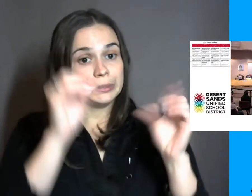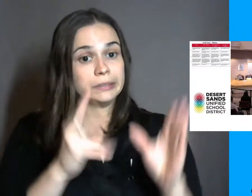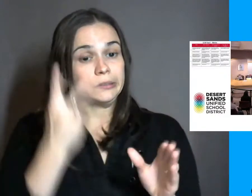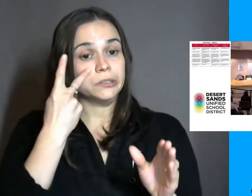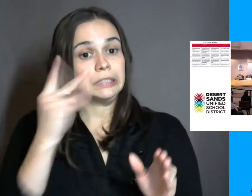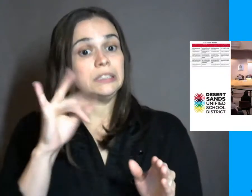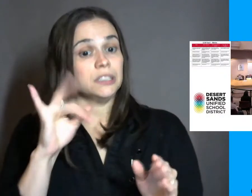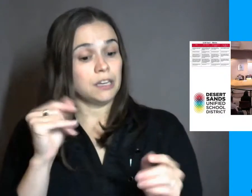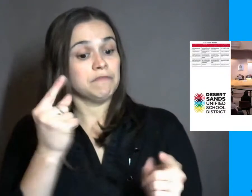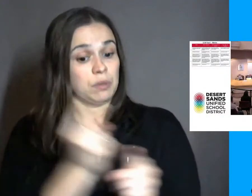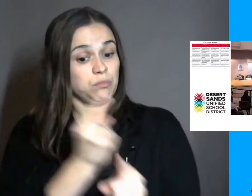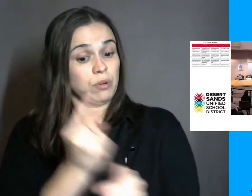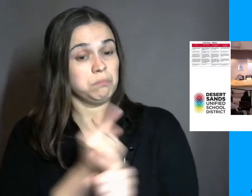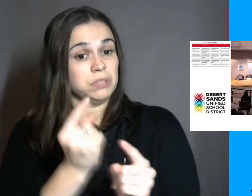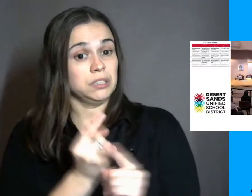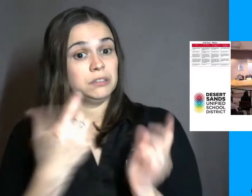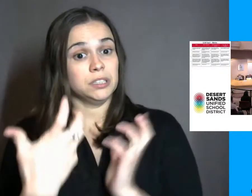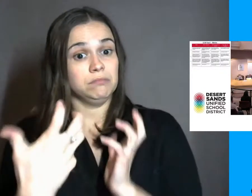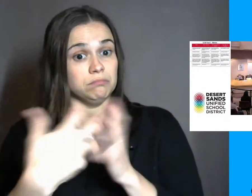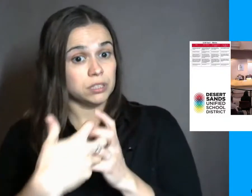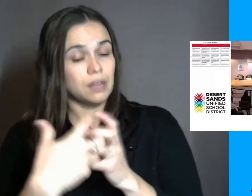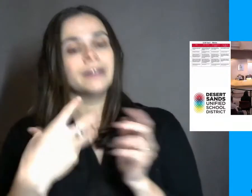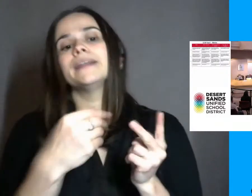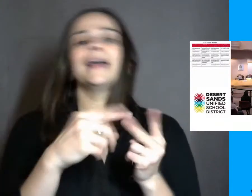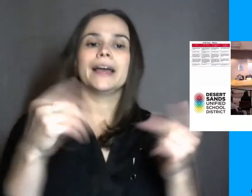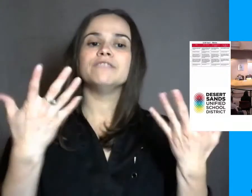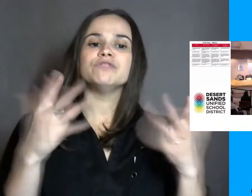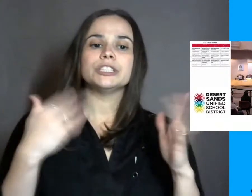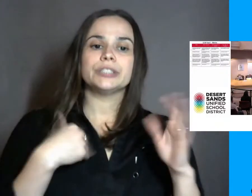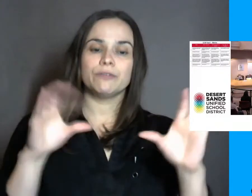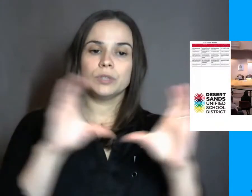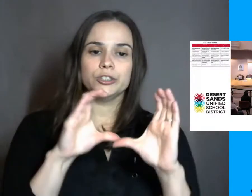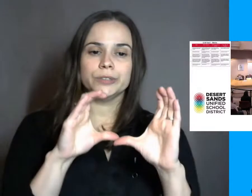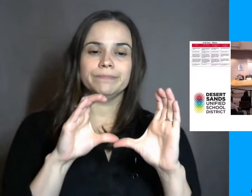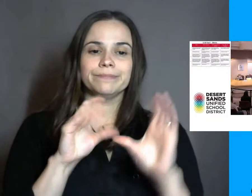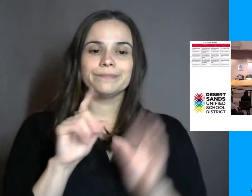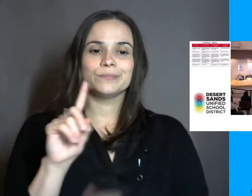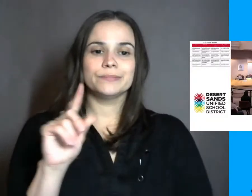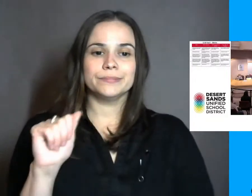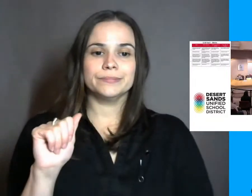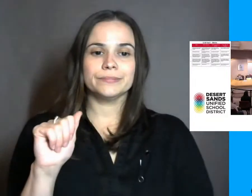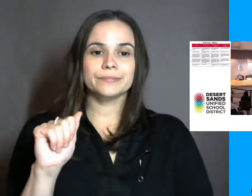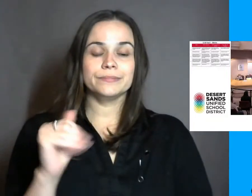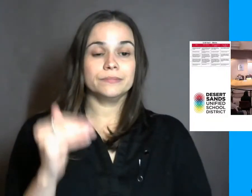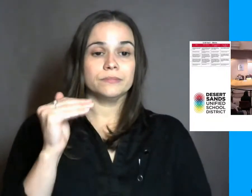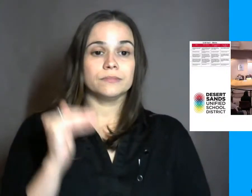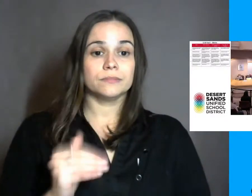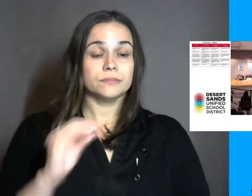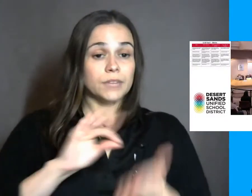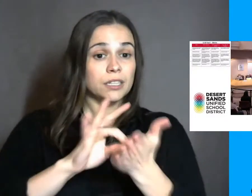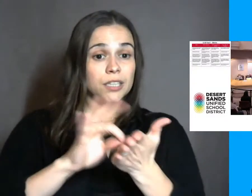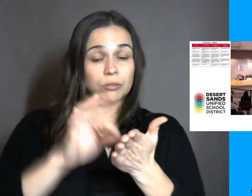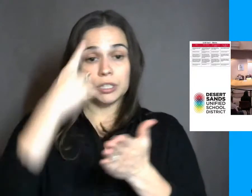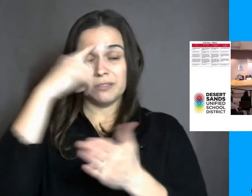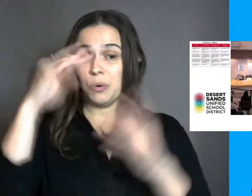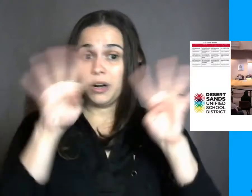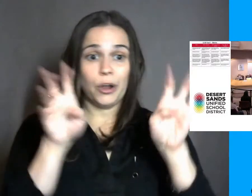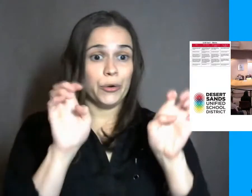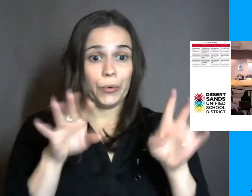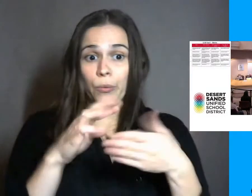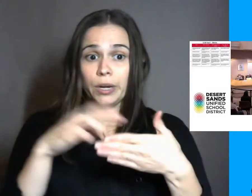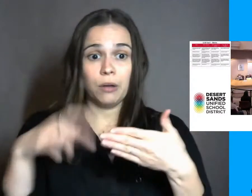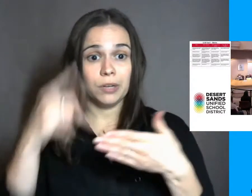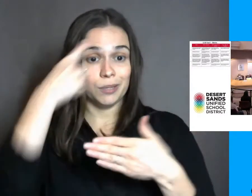and fully credentialed, as noted in 1A. And metrics with unknown outcomes, such as